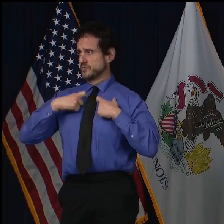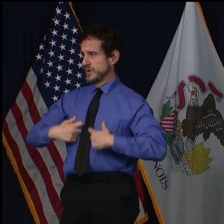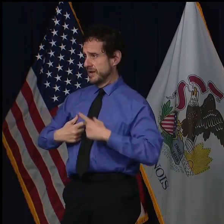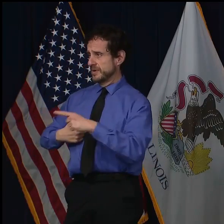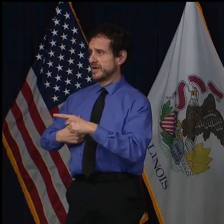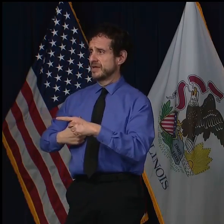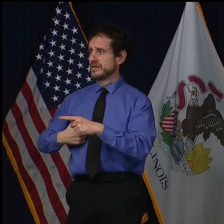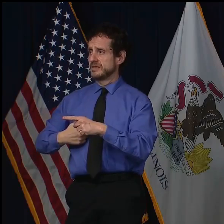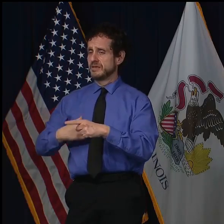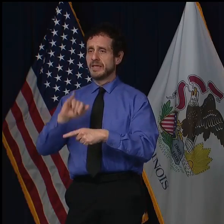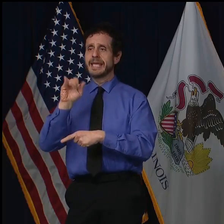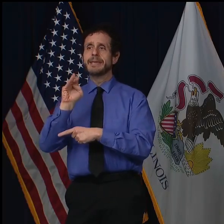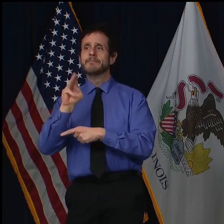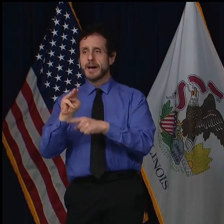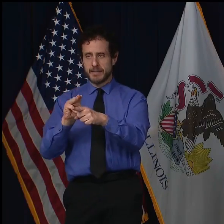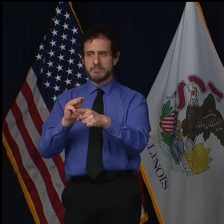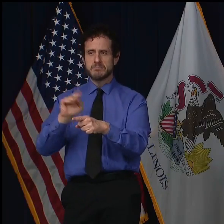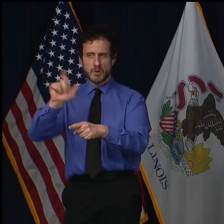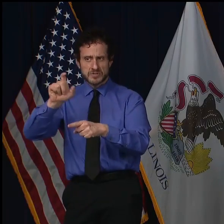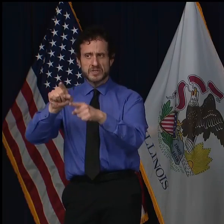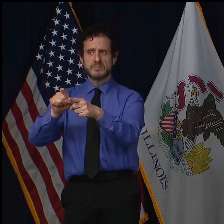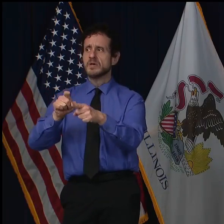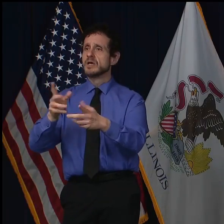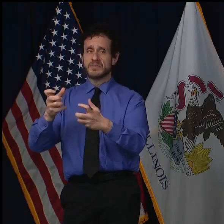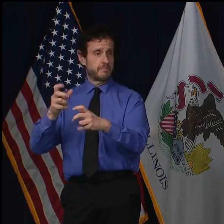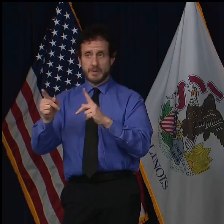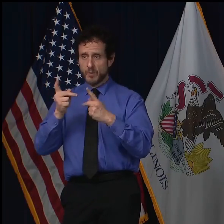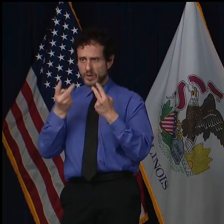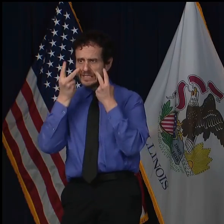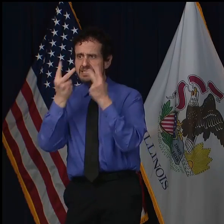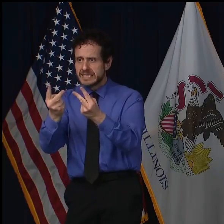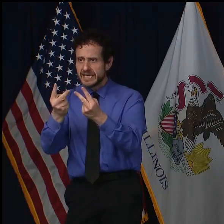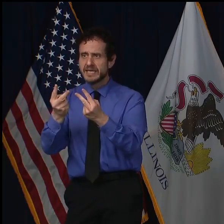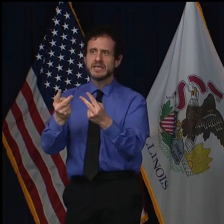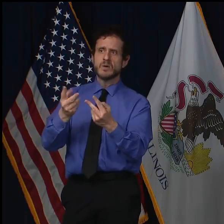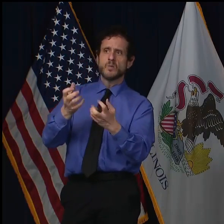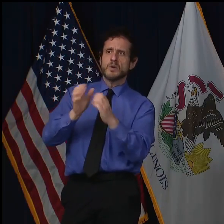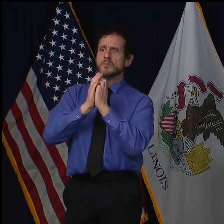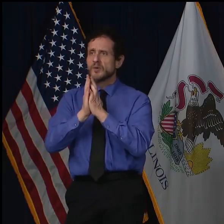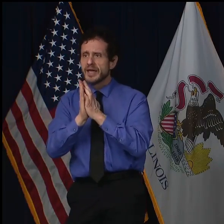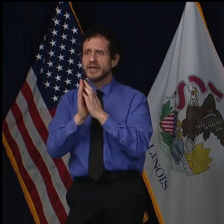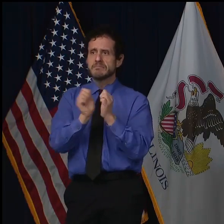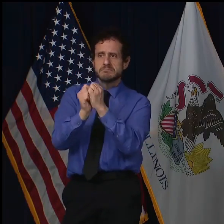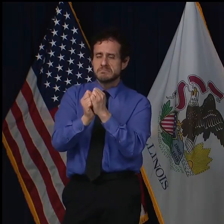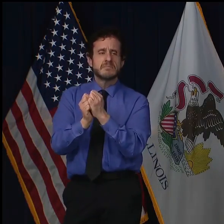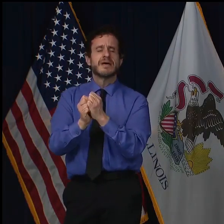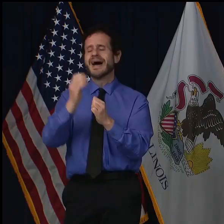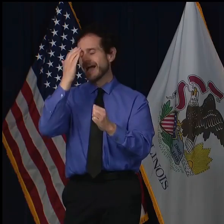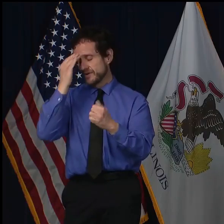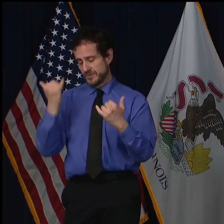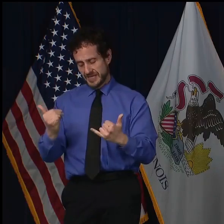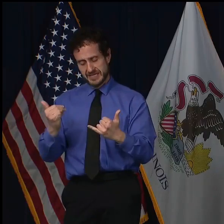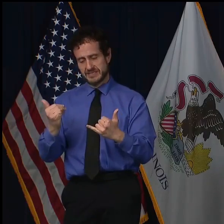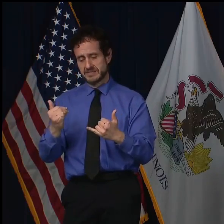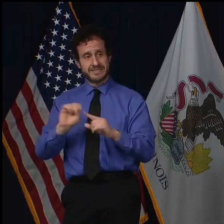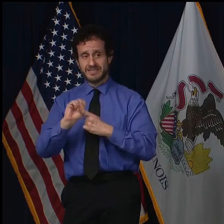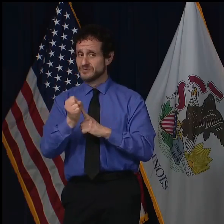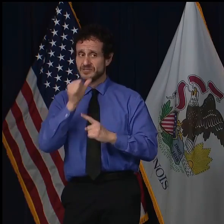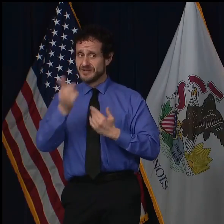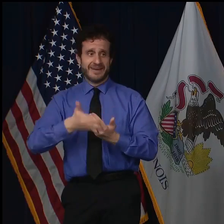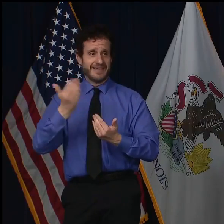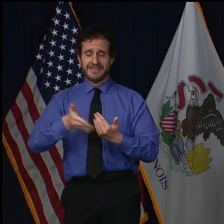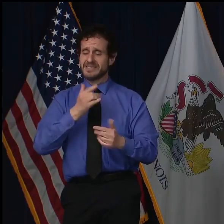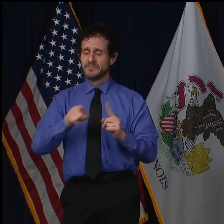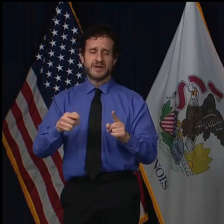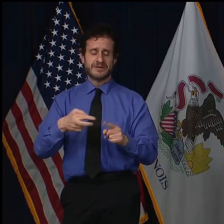rabbi, imam. And so, this is a very difficult circumstance, I know, but, I think